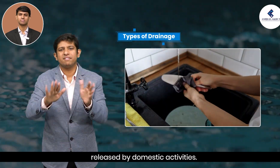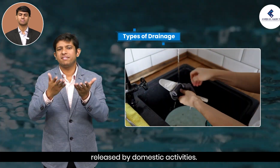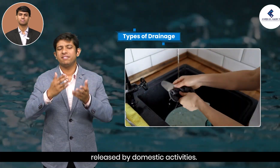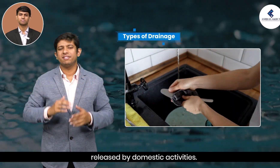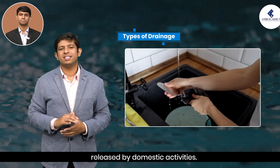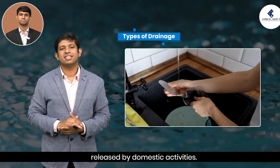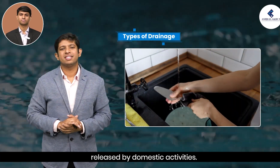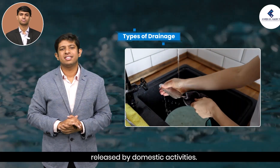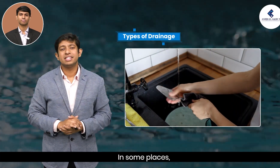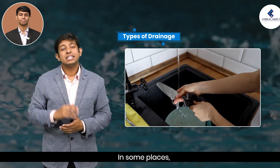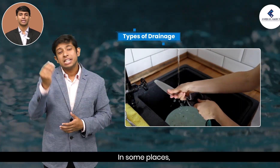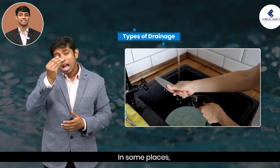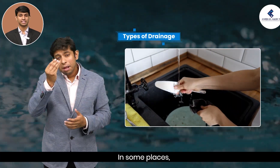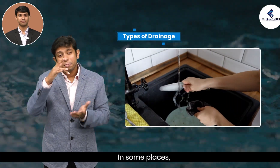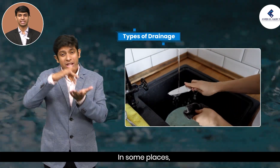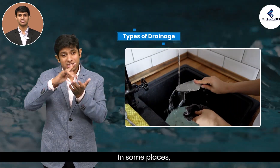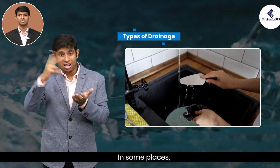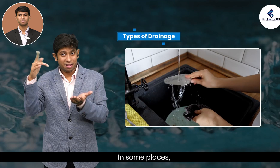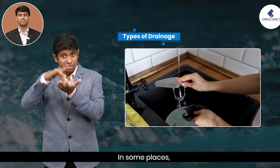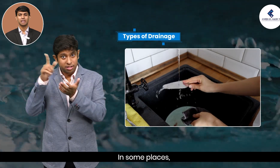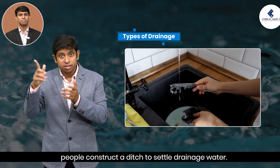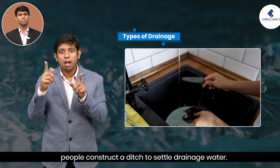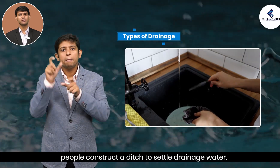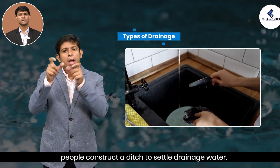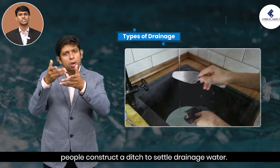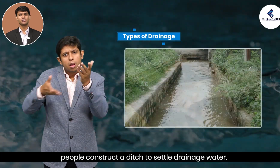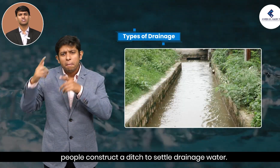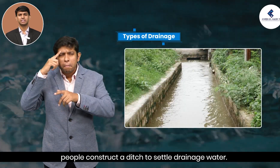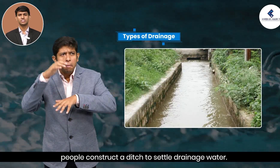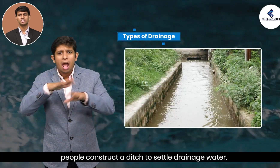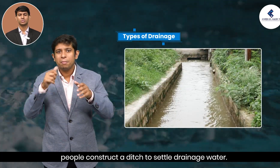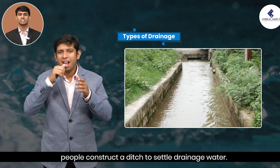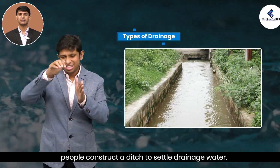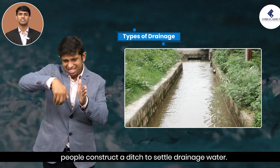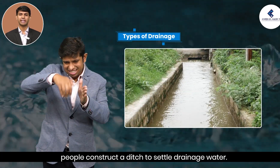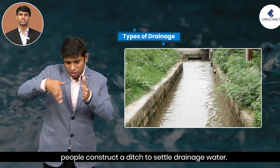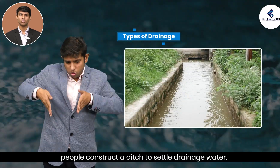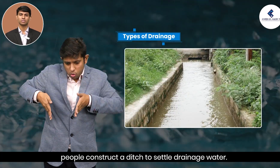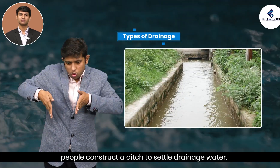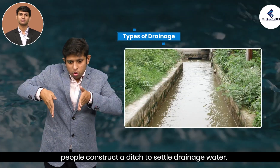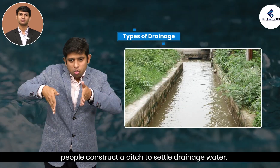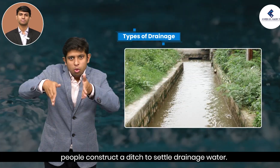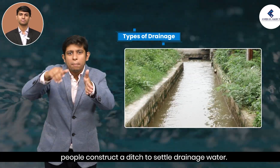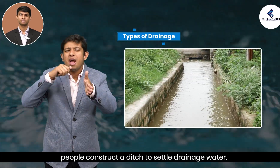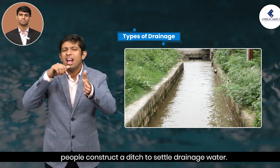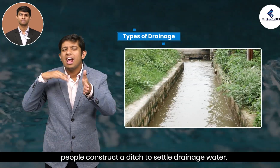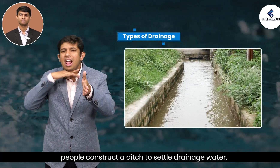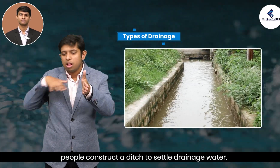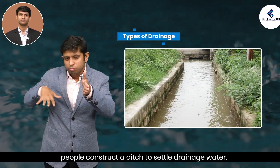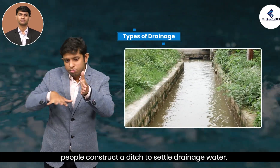activities. In some places, people construct a ditch to settle drainage water.